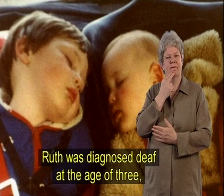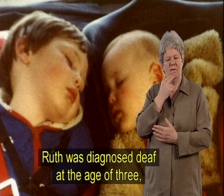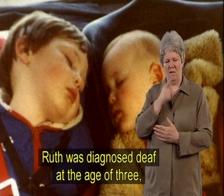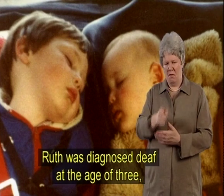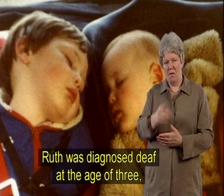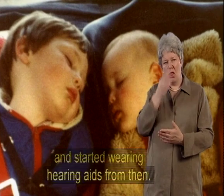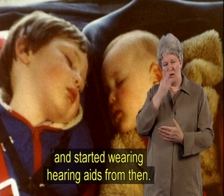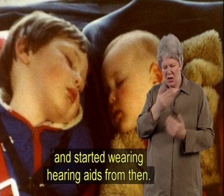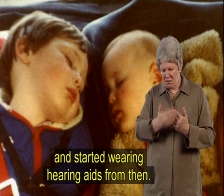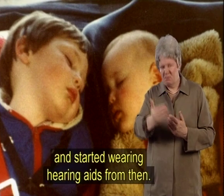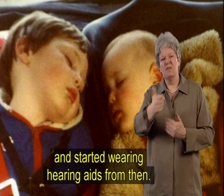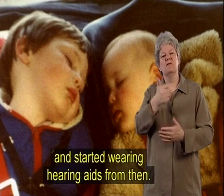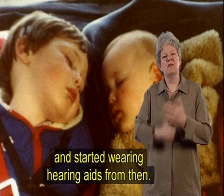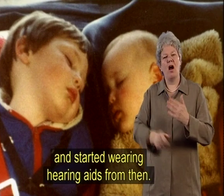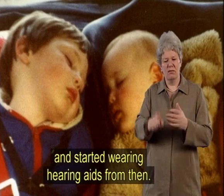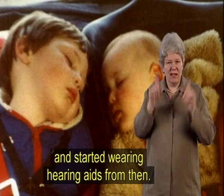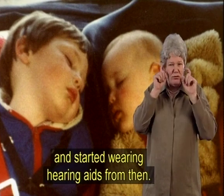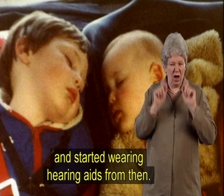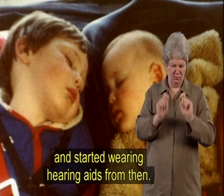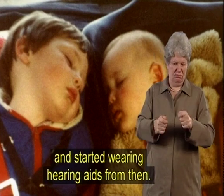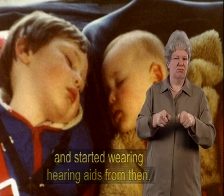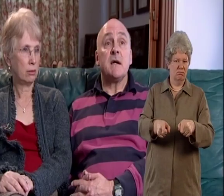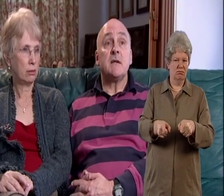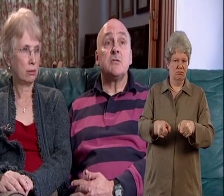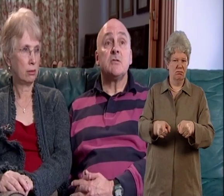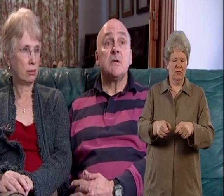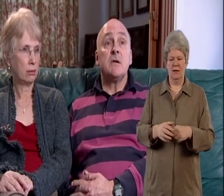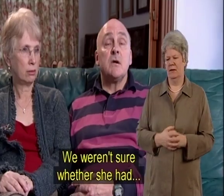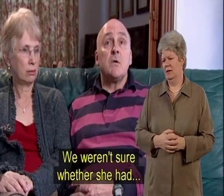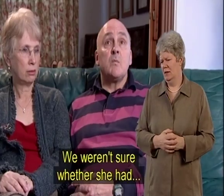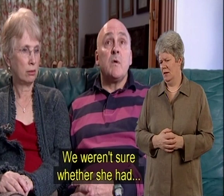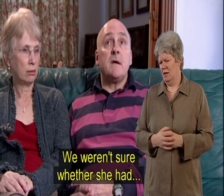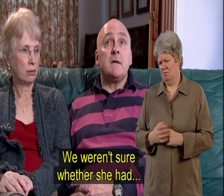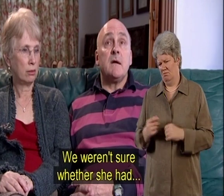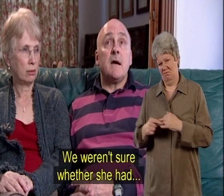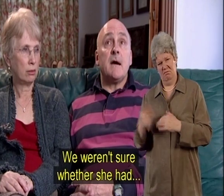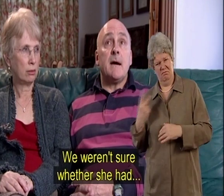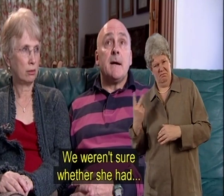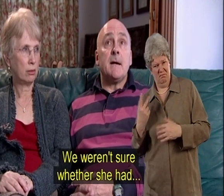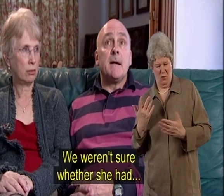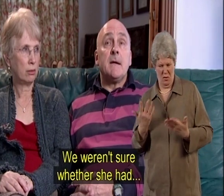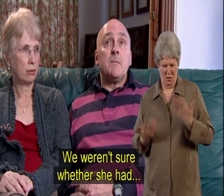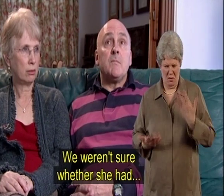and started wearing hearing aids from that age. We